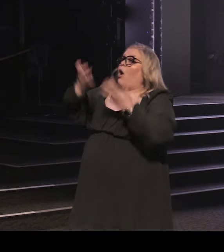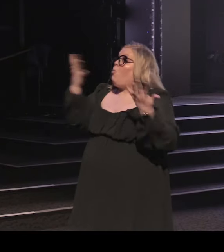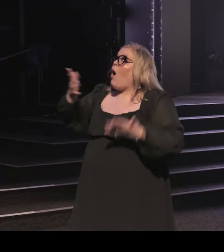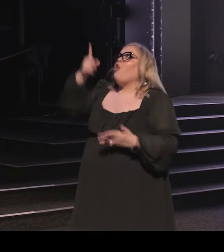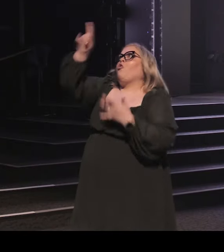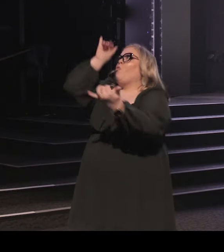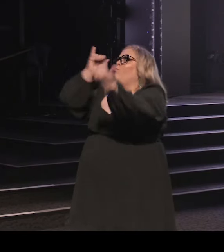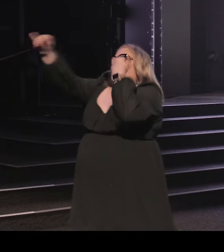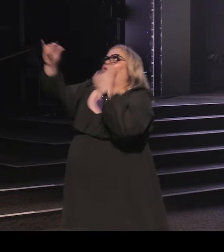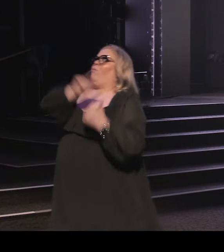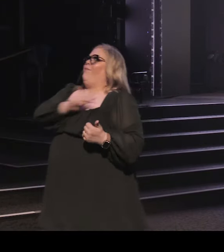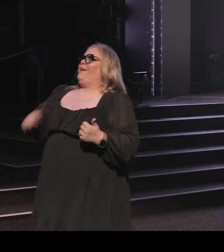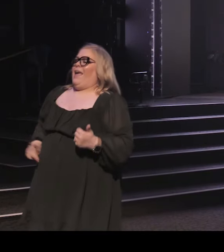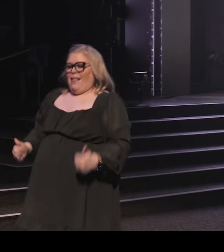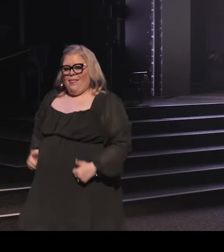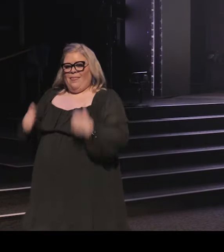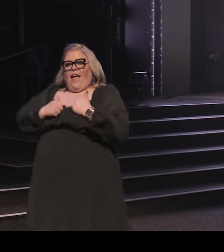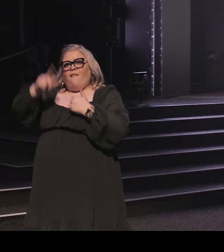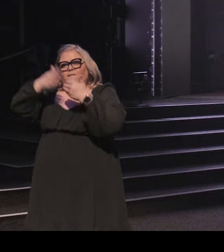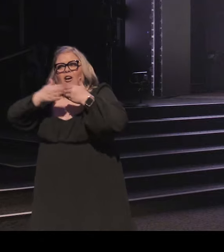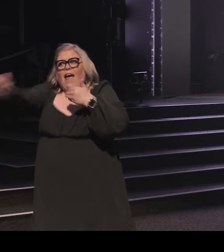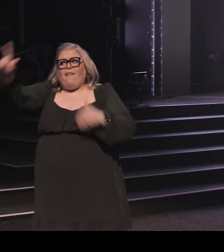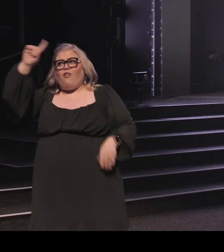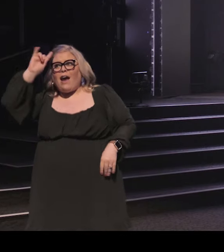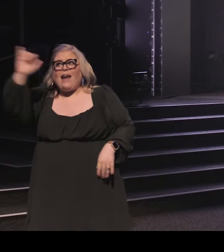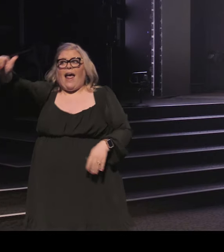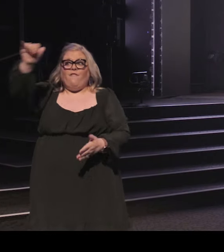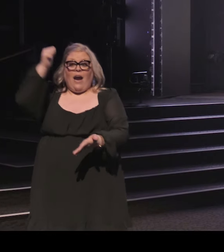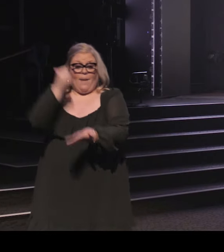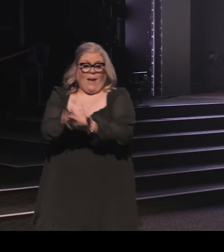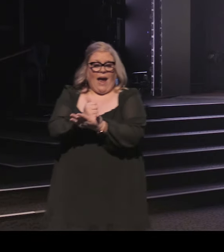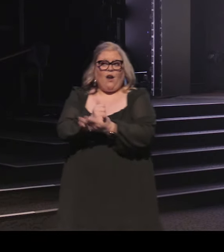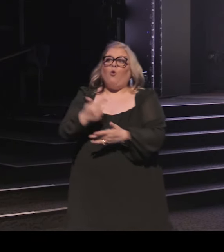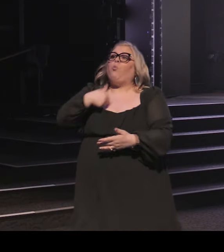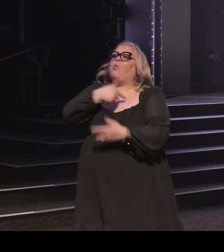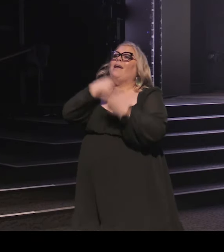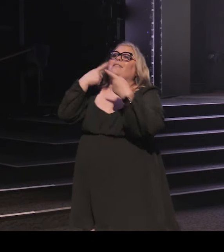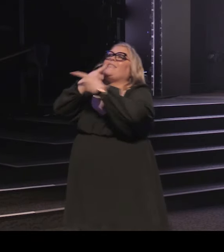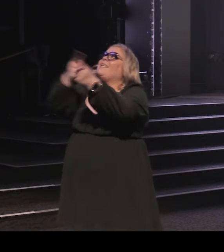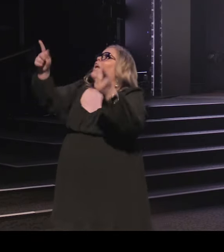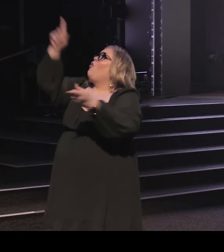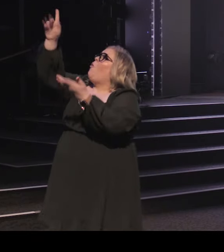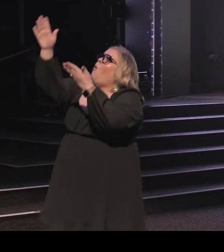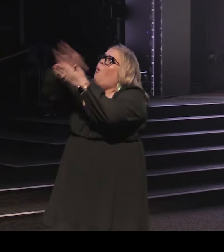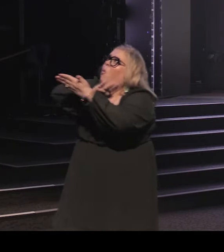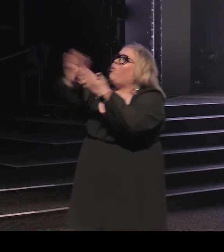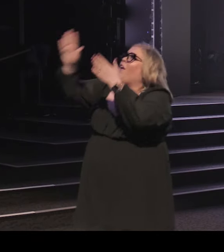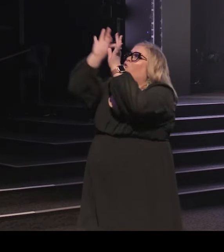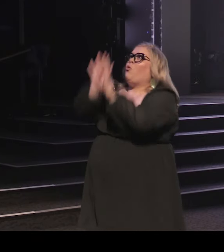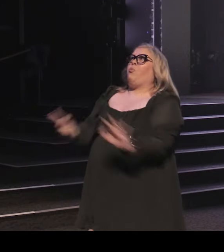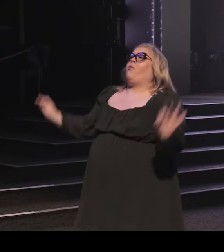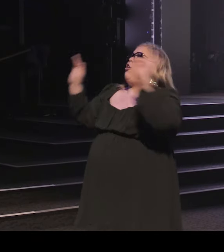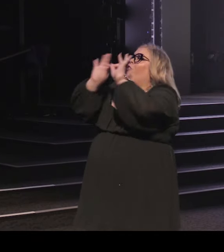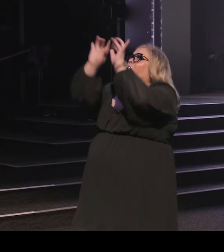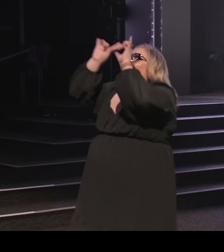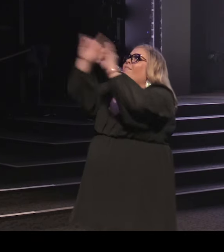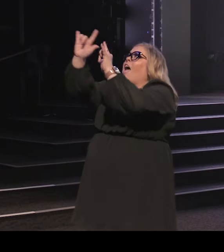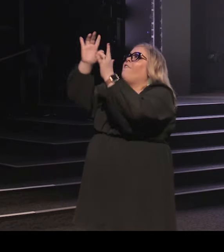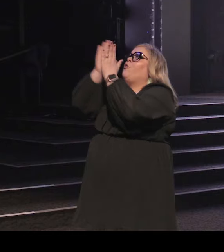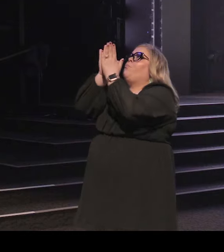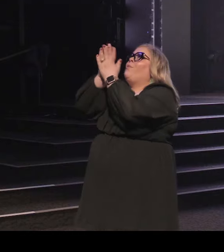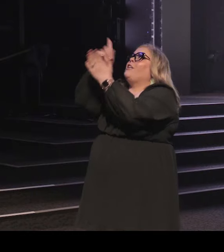King who lives forever and ever and ever. Lord, we declare that you are holy and you're worthy of all of our praise. We love you and we praise